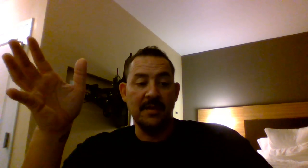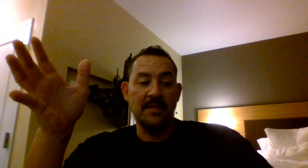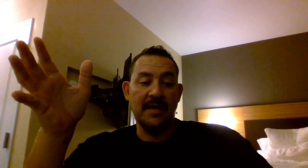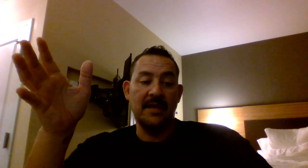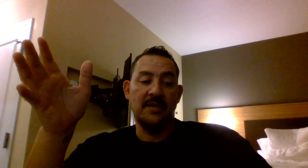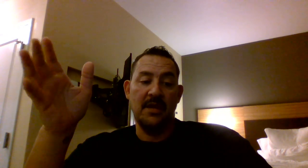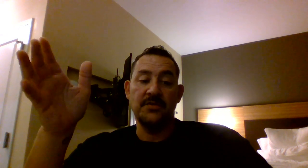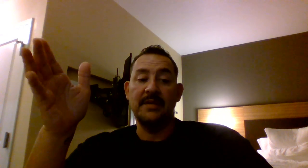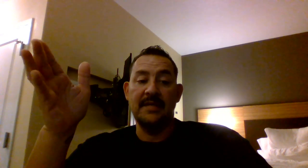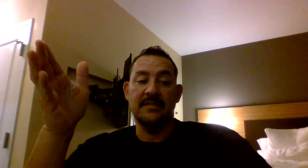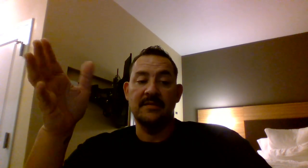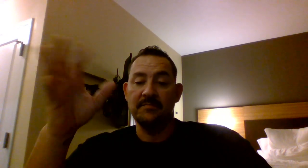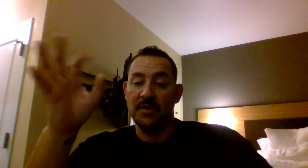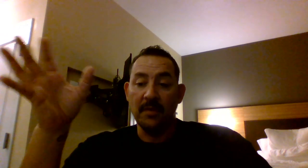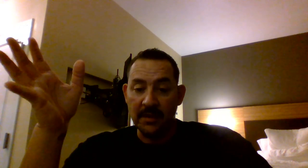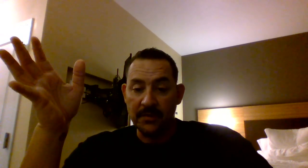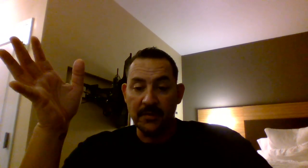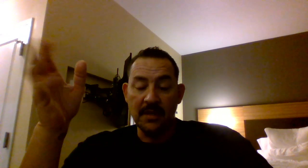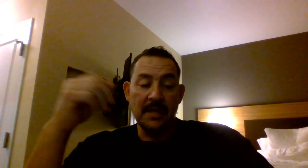about that, the energy released per molecule.